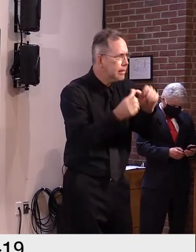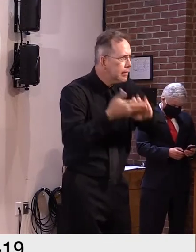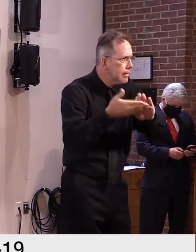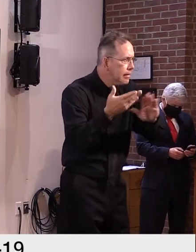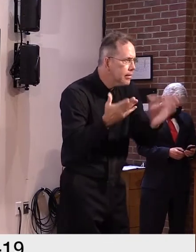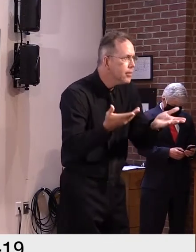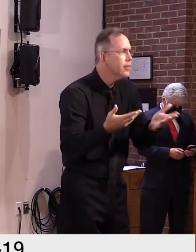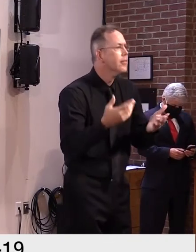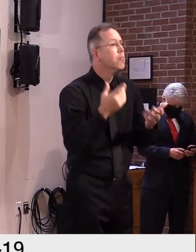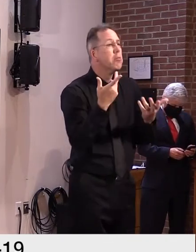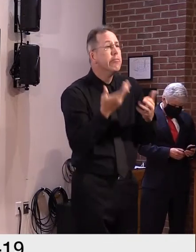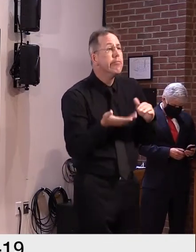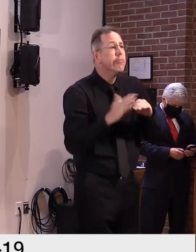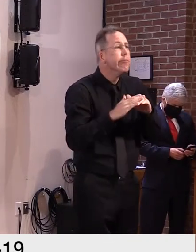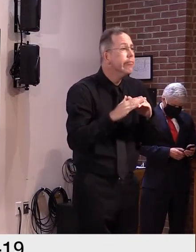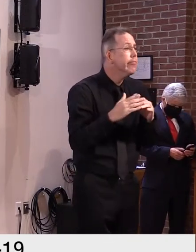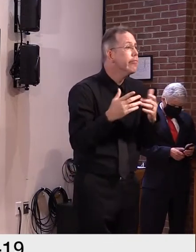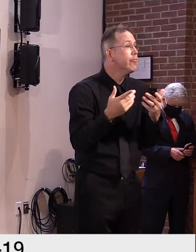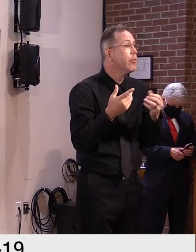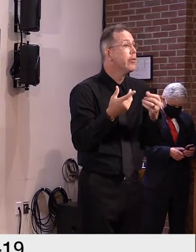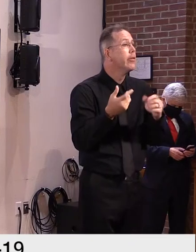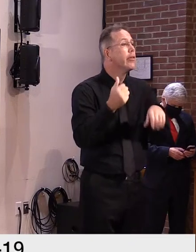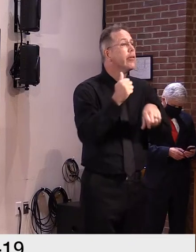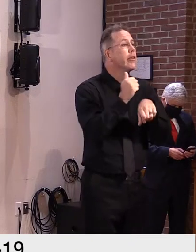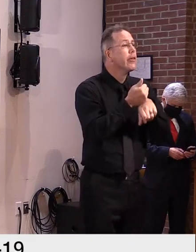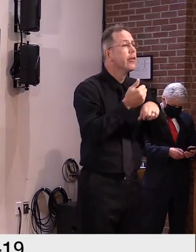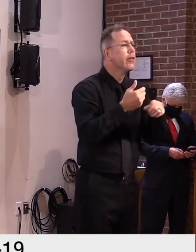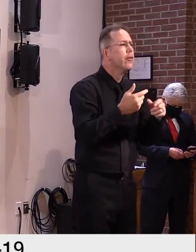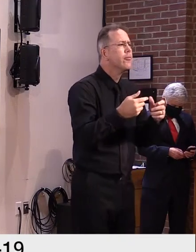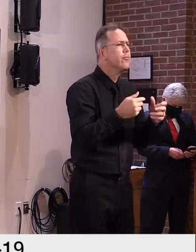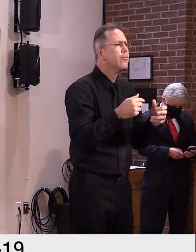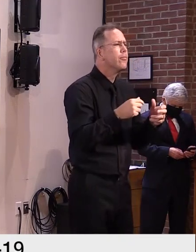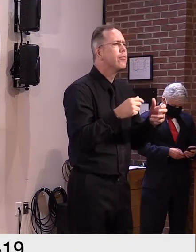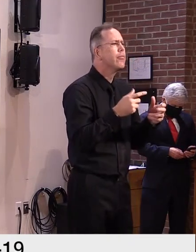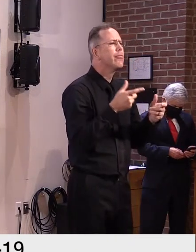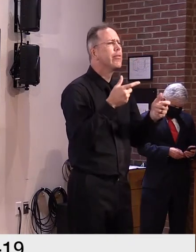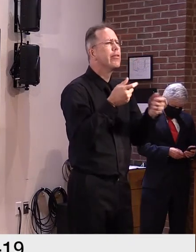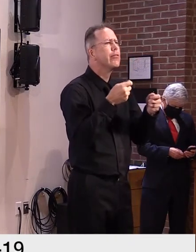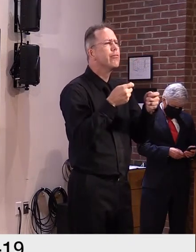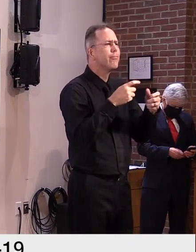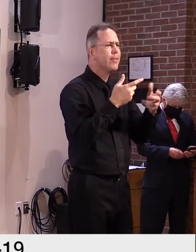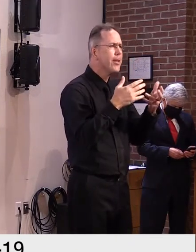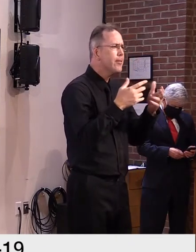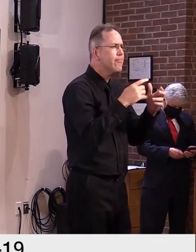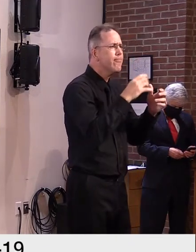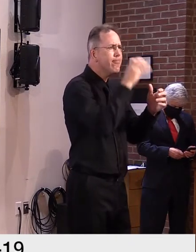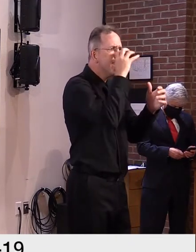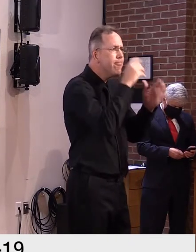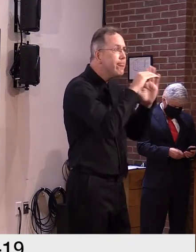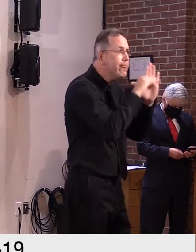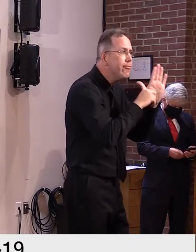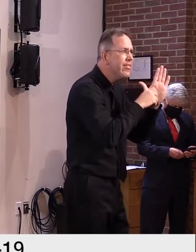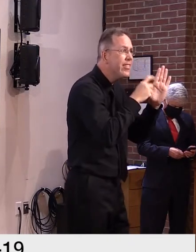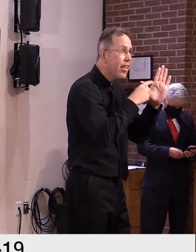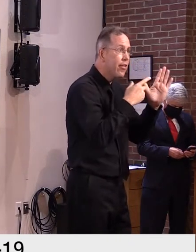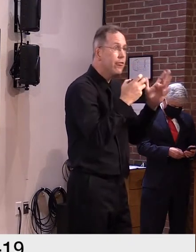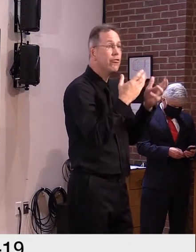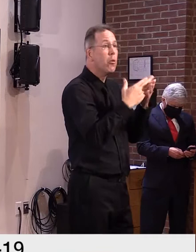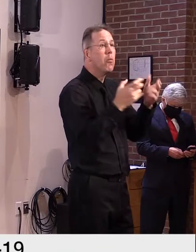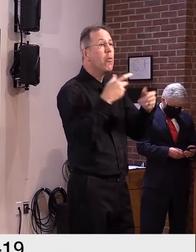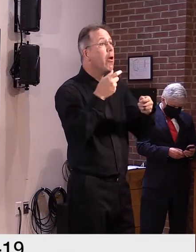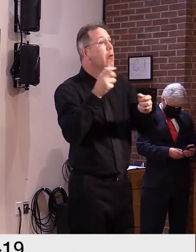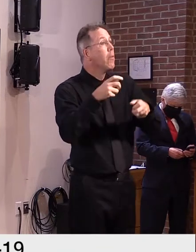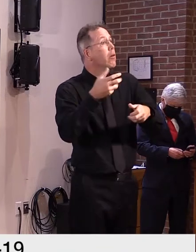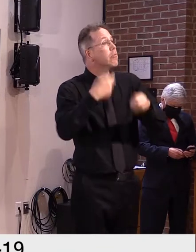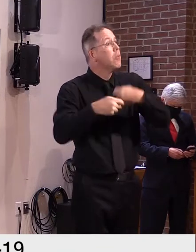requests for the waiver of regulation for school board members themselves to serve as substitute teachers. Typically, school board members are prohibited